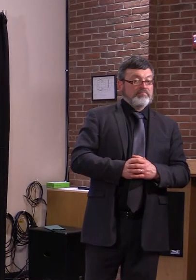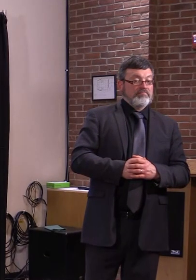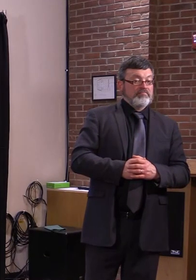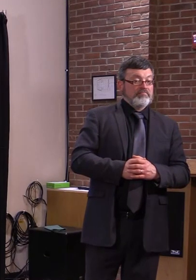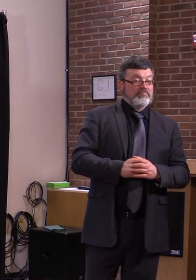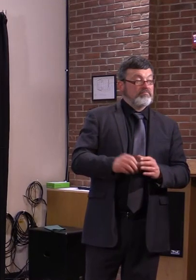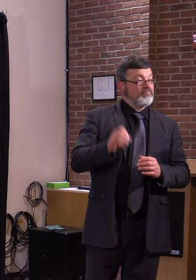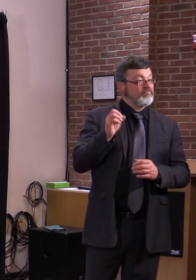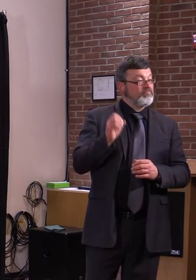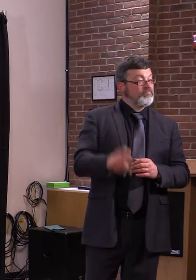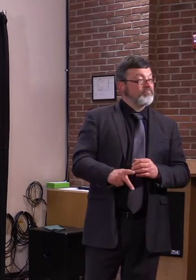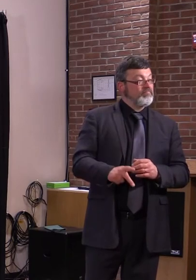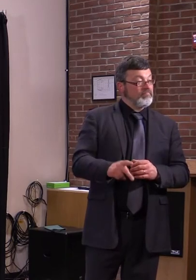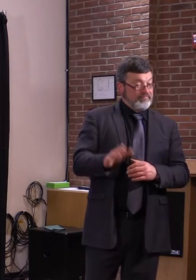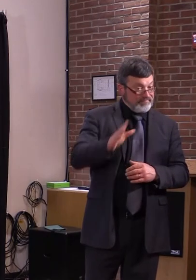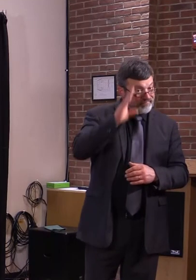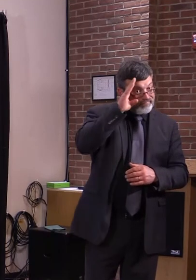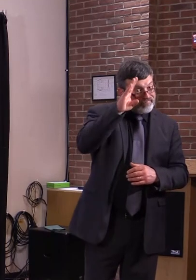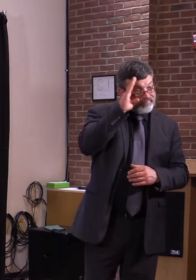Pete Hirschfeld?